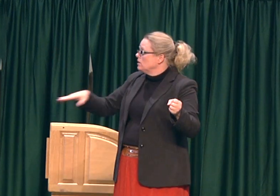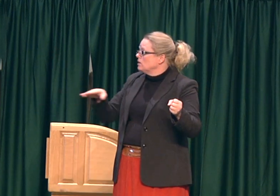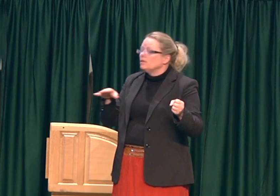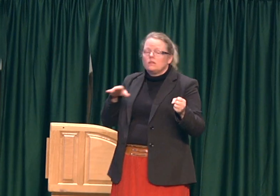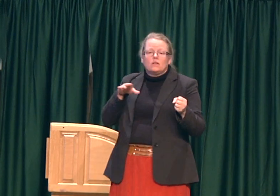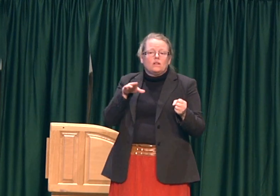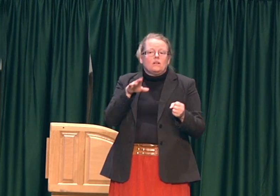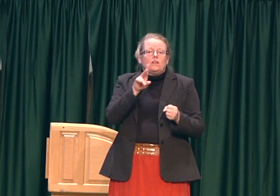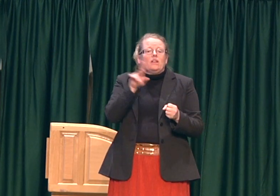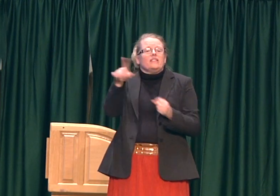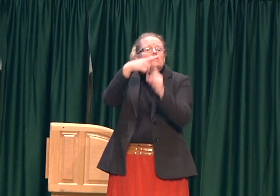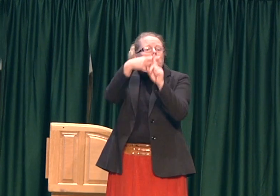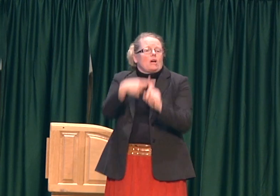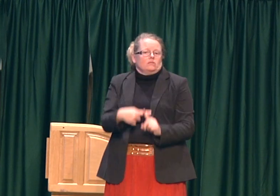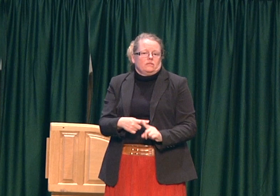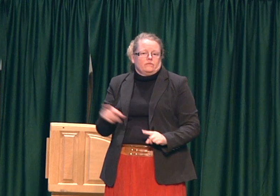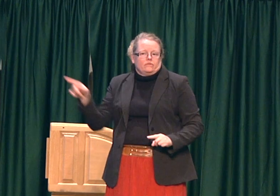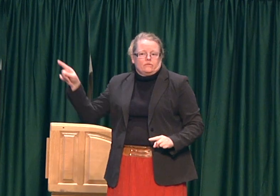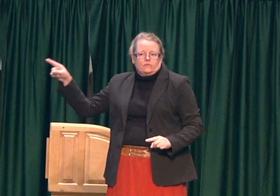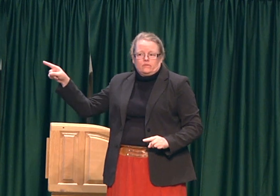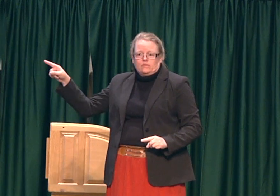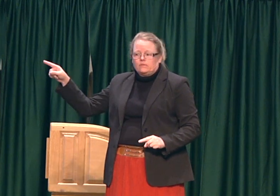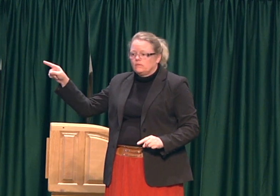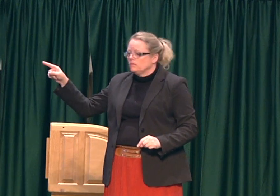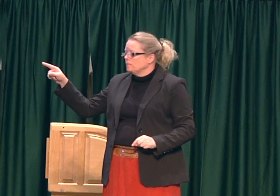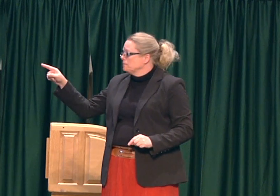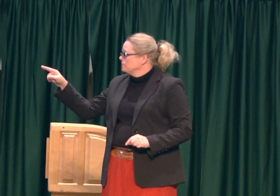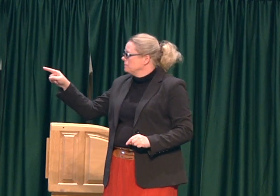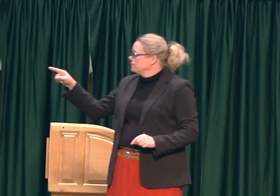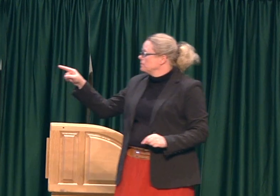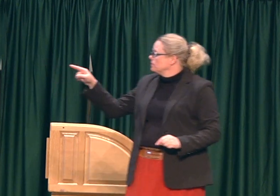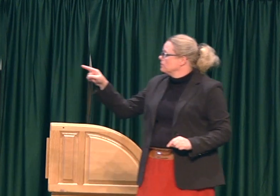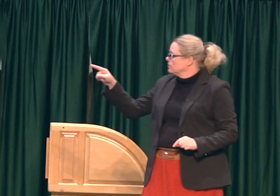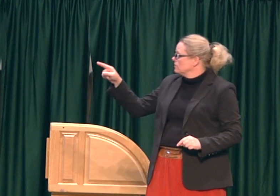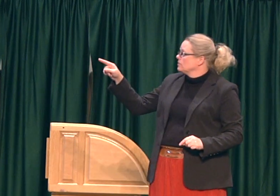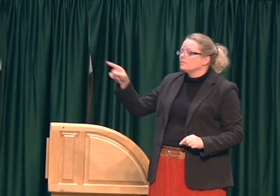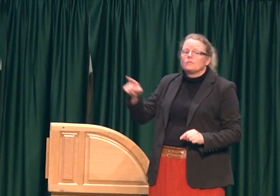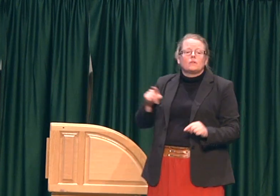So I will respond to that next. These are all the pros for the use of VRI.